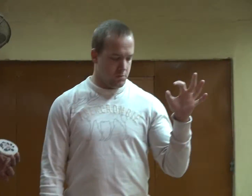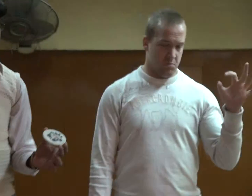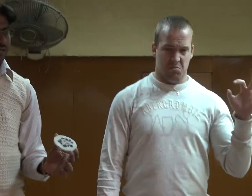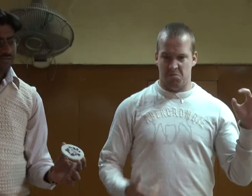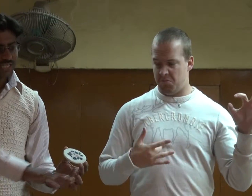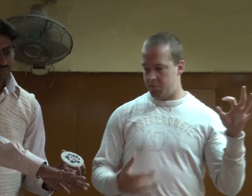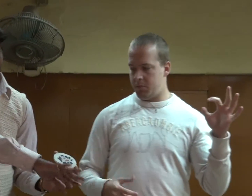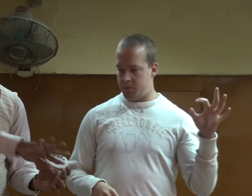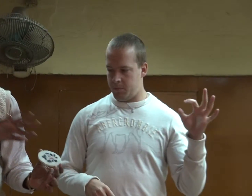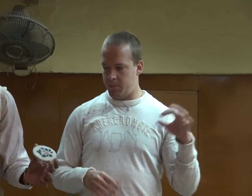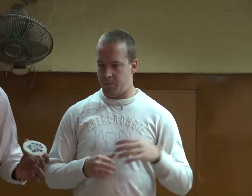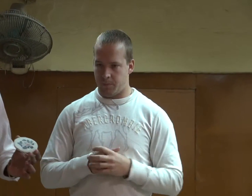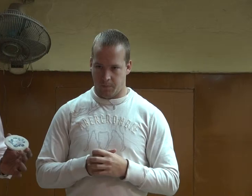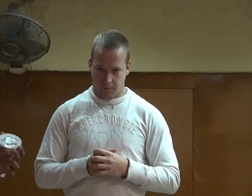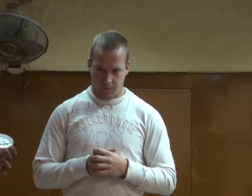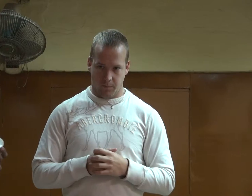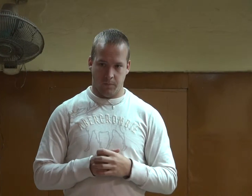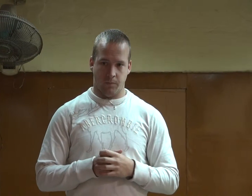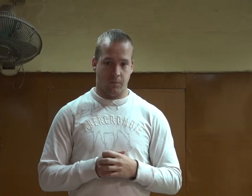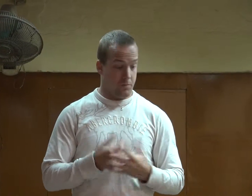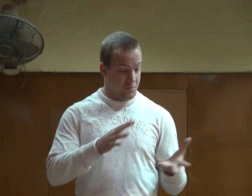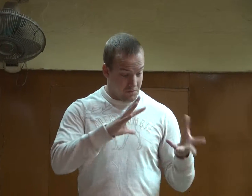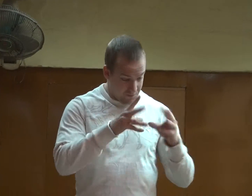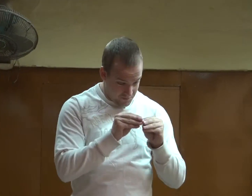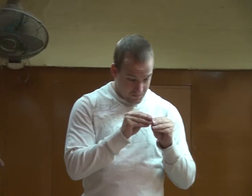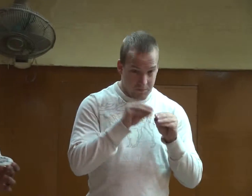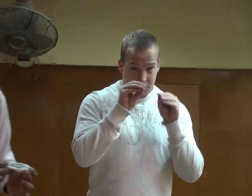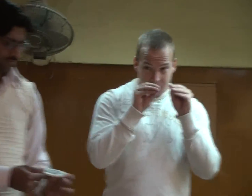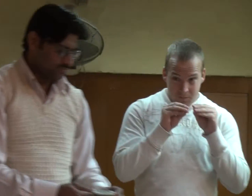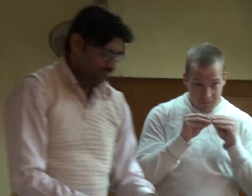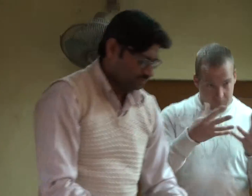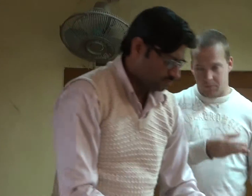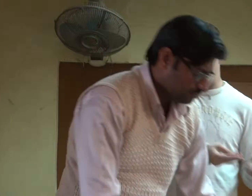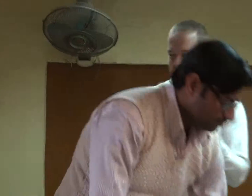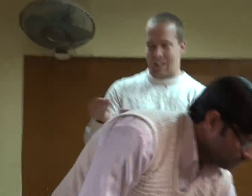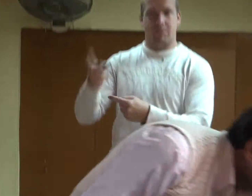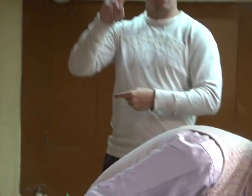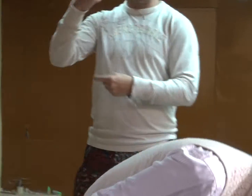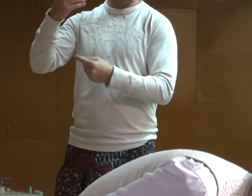Now, then I transfer the pieces over here, my second artist.